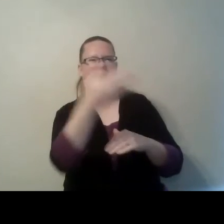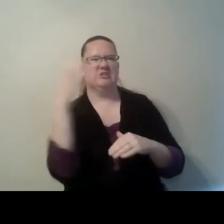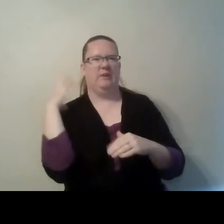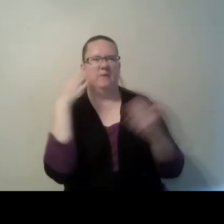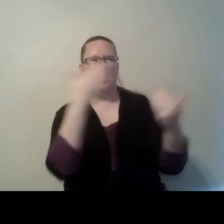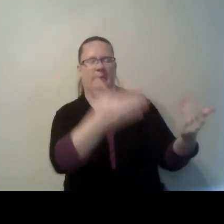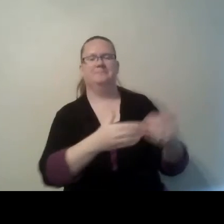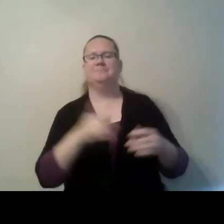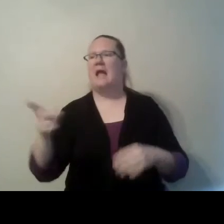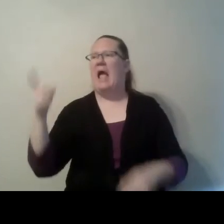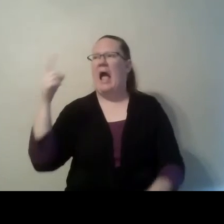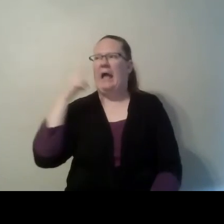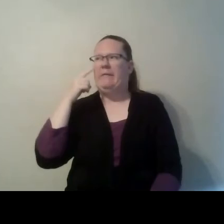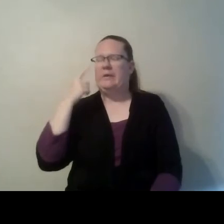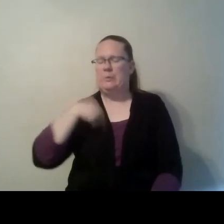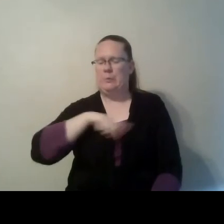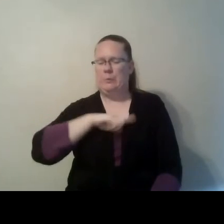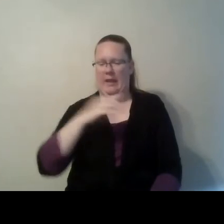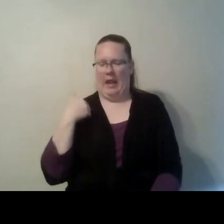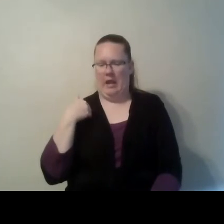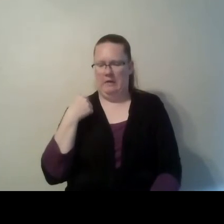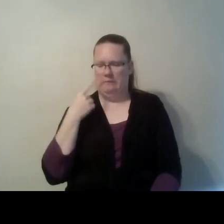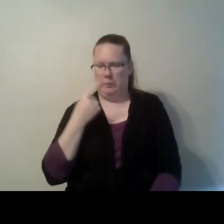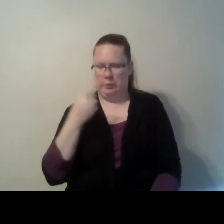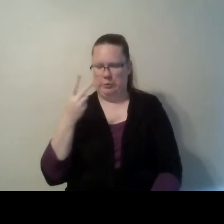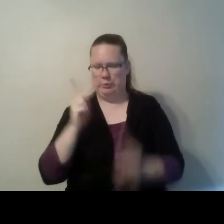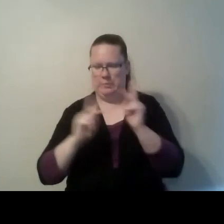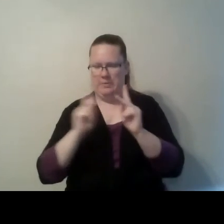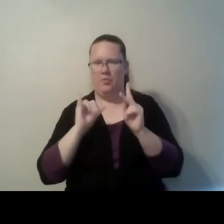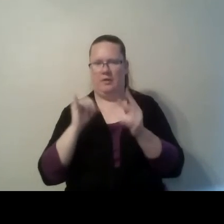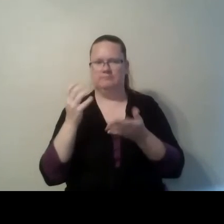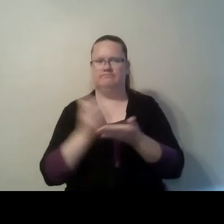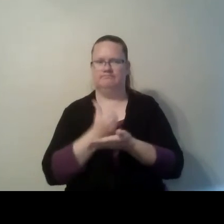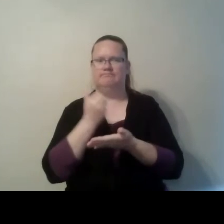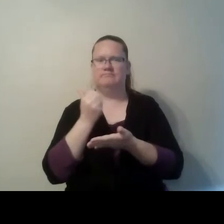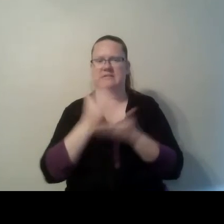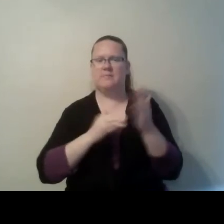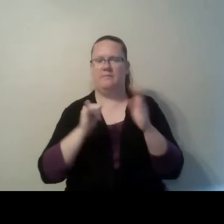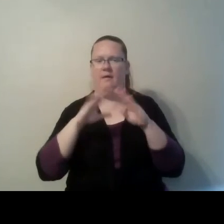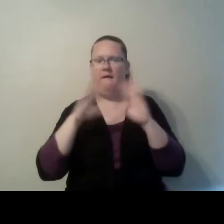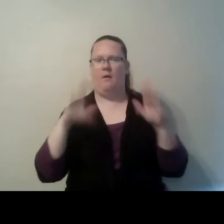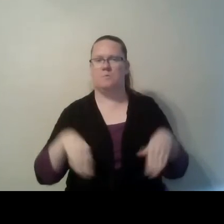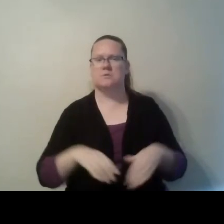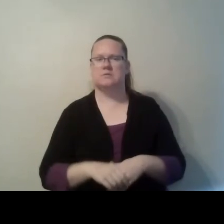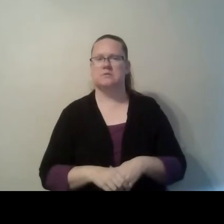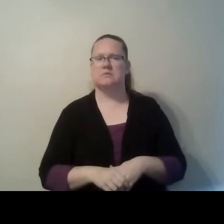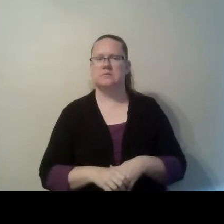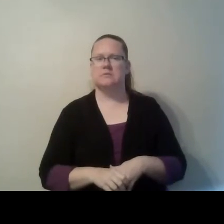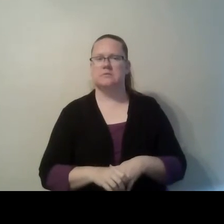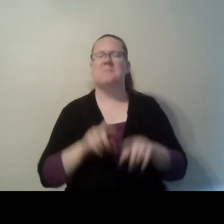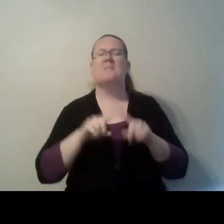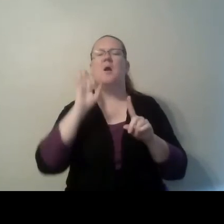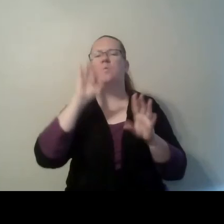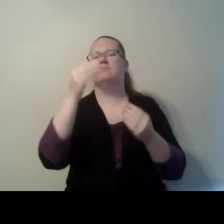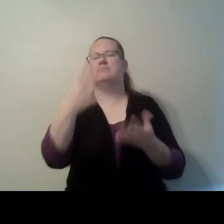I think we may have a couple people who have utilized some of the housing, but we can get that information because